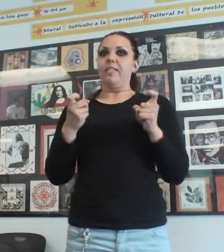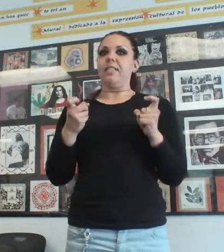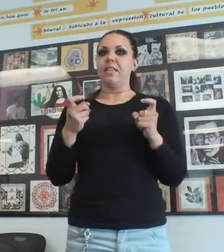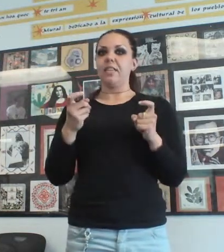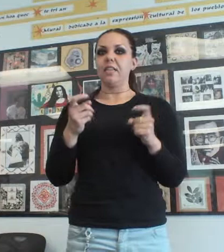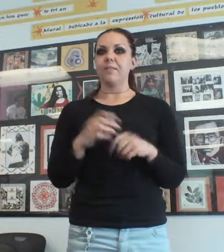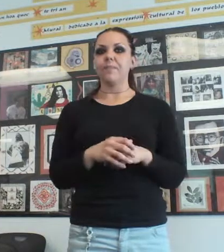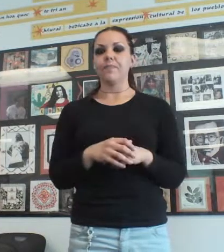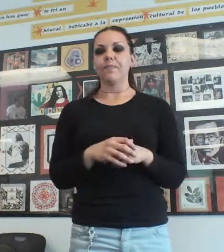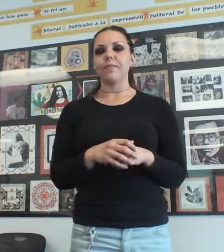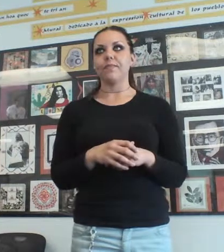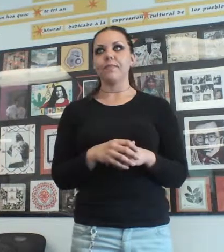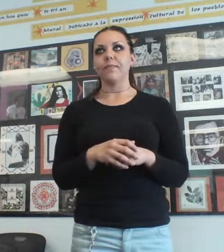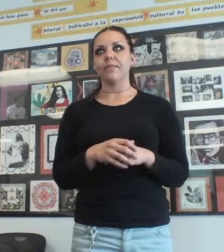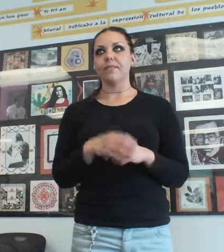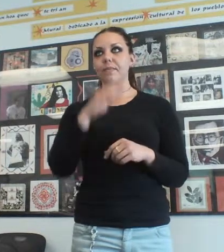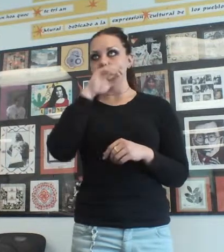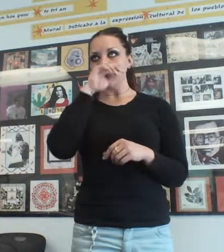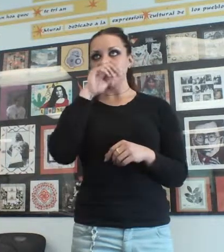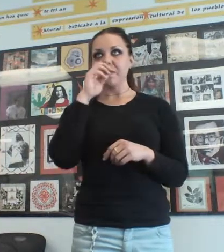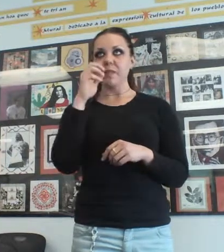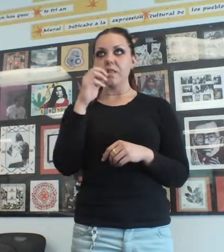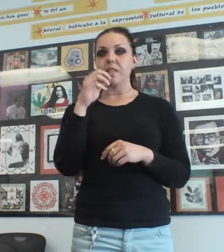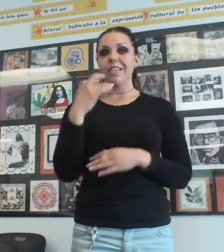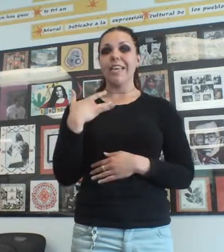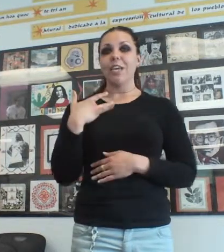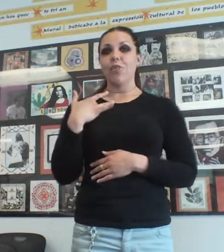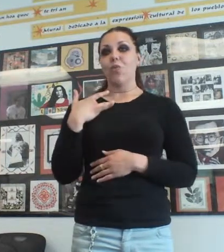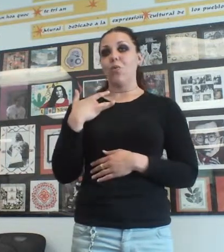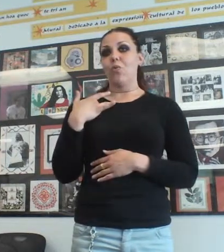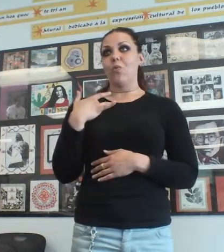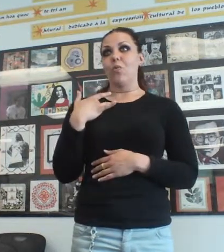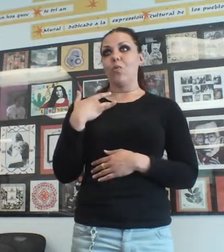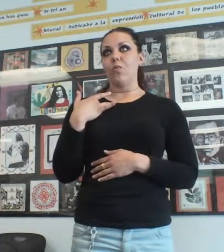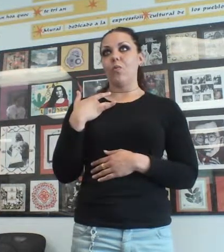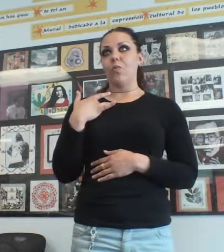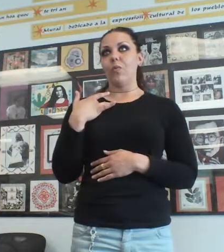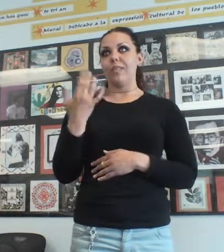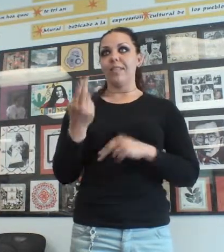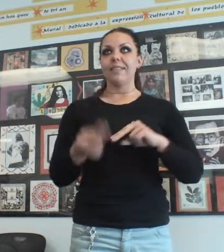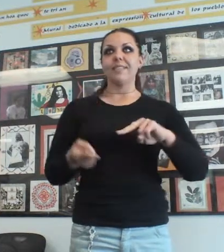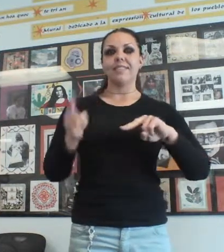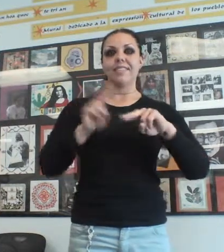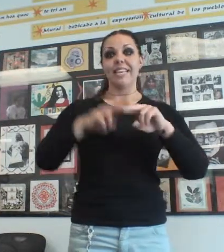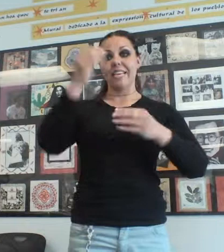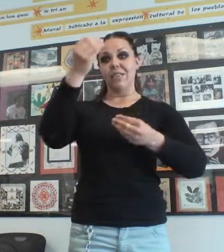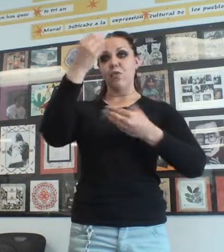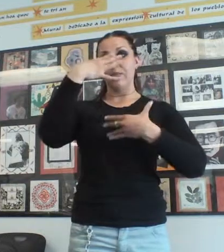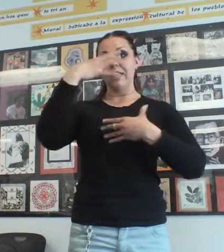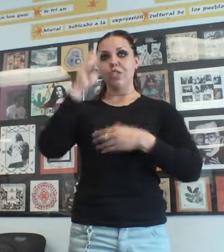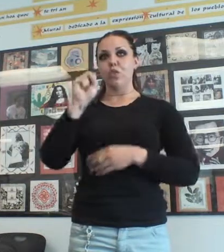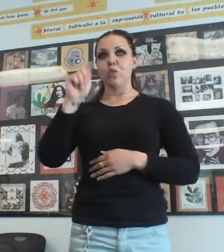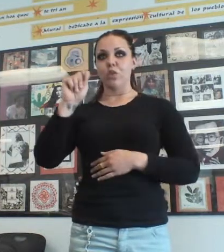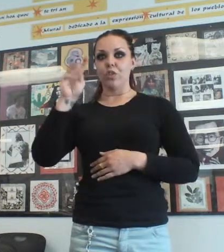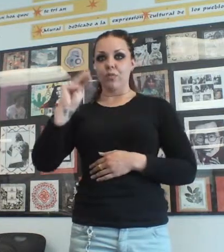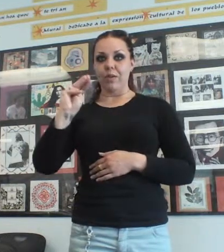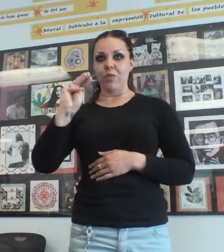Okay. We usually stack information in our short-term memory, and what happens usually is first in, first out.